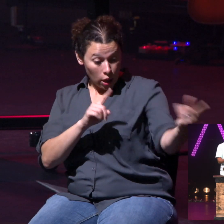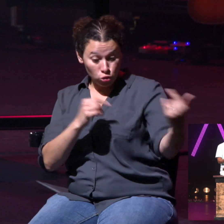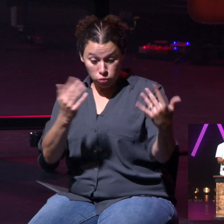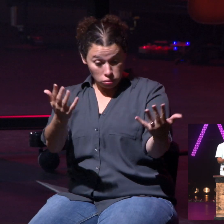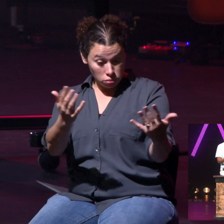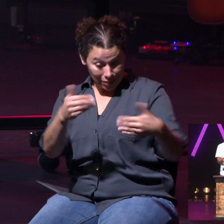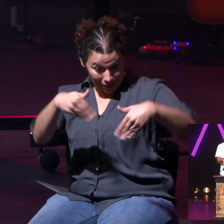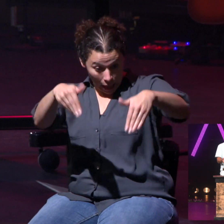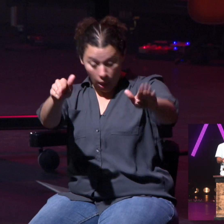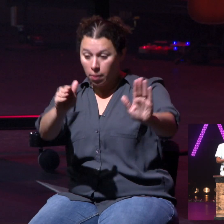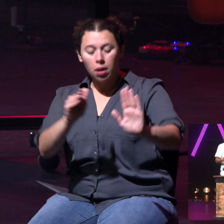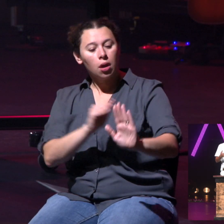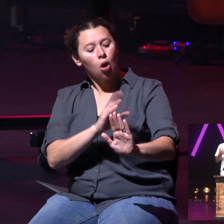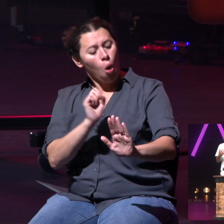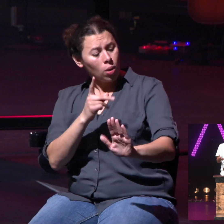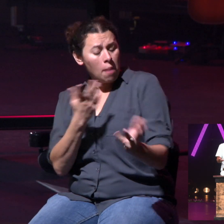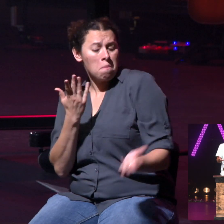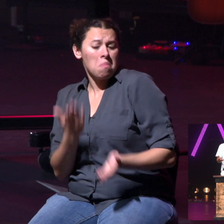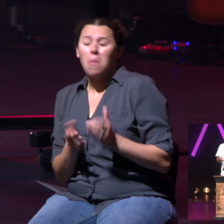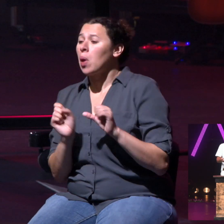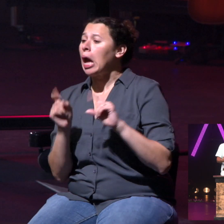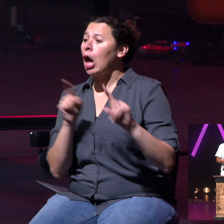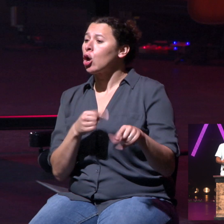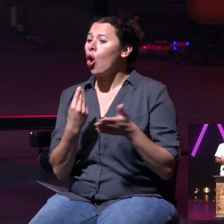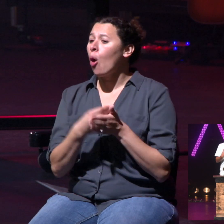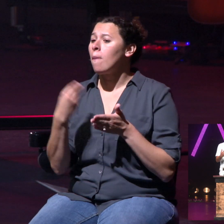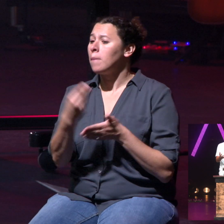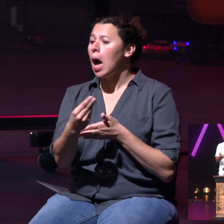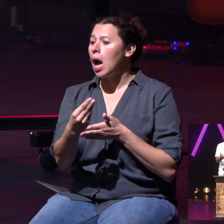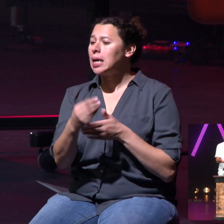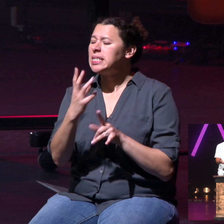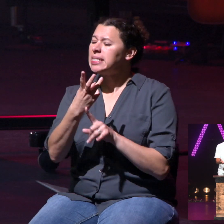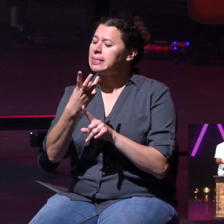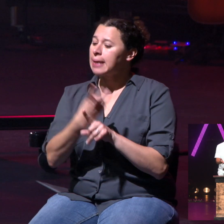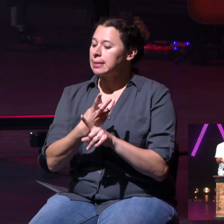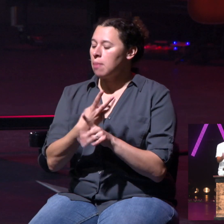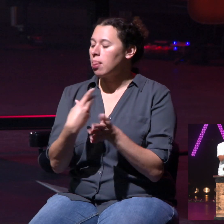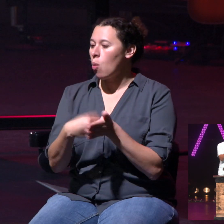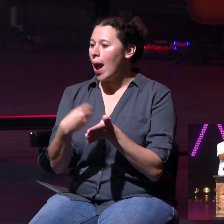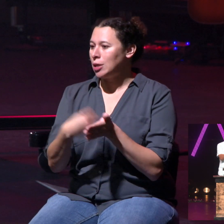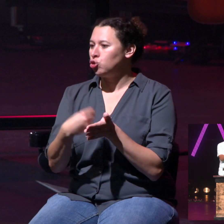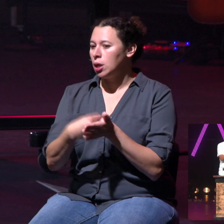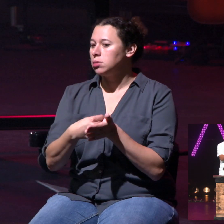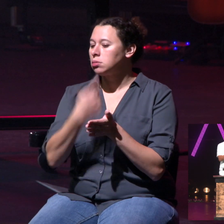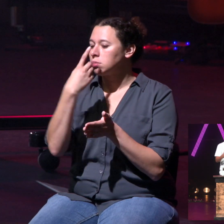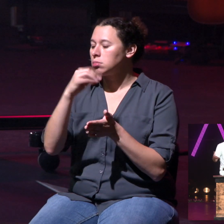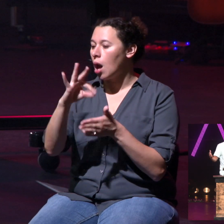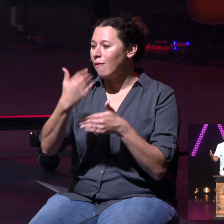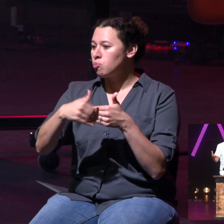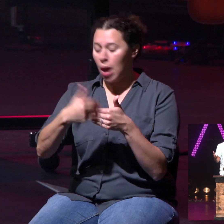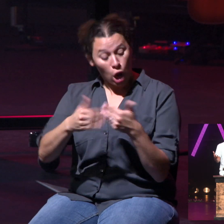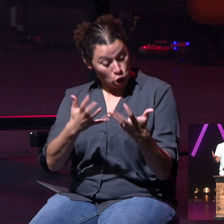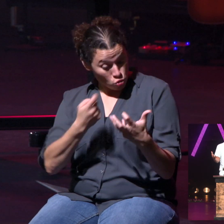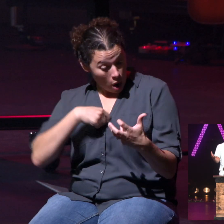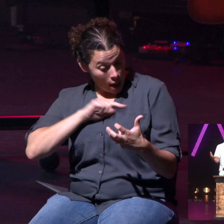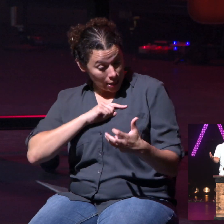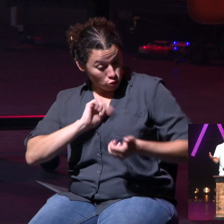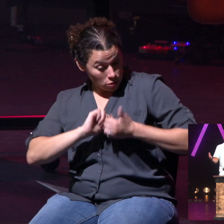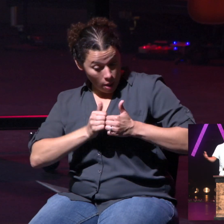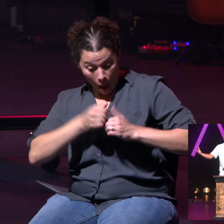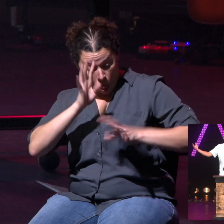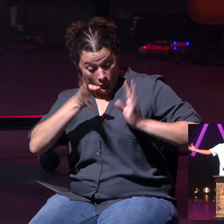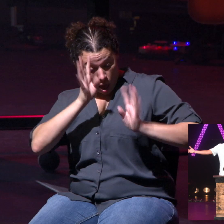making. They're saying, shall we go and buy, it's 6 months' wages, like take 6 months of your salary. Do you want us to somehow come up